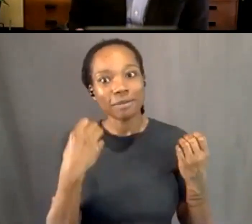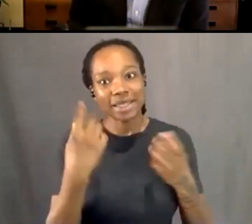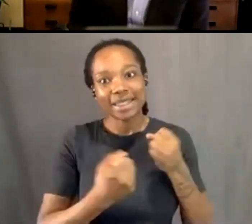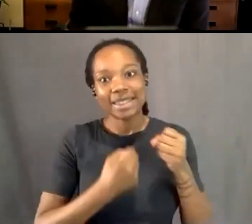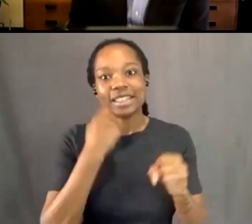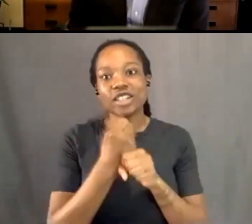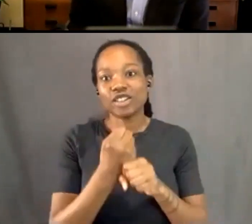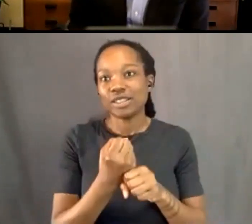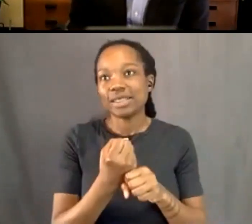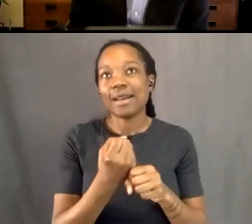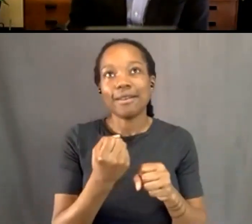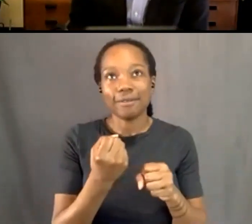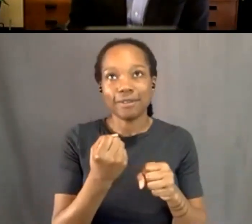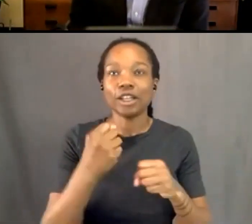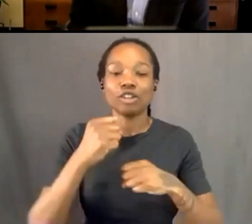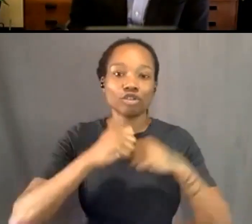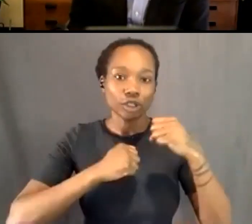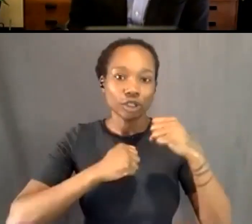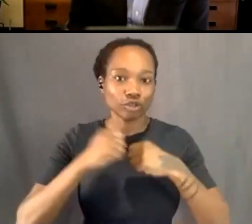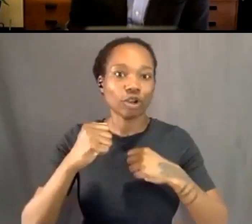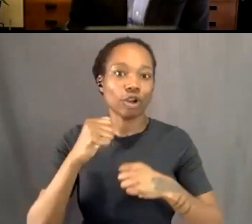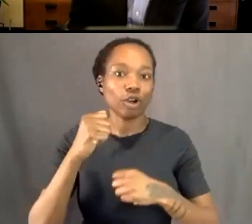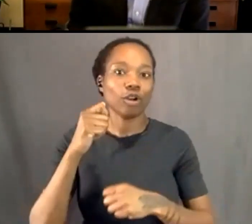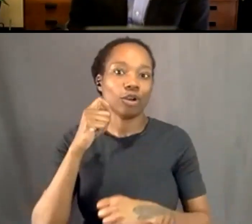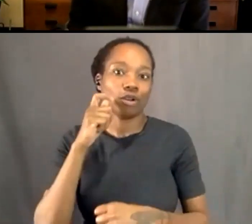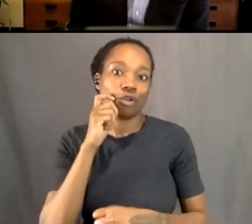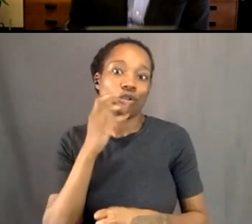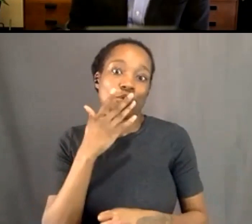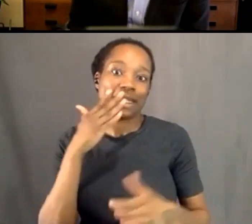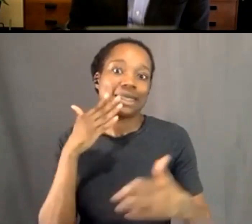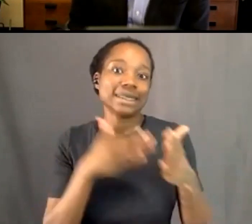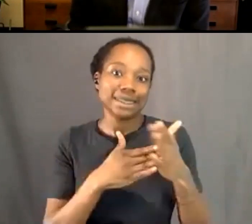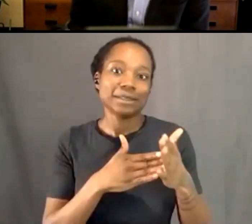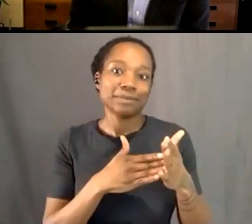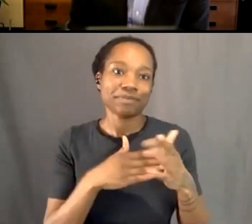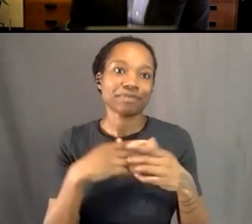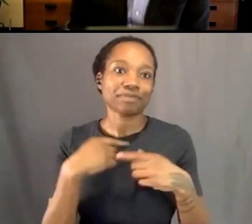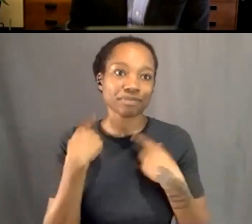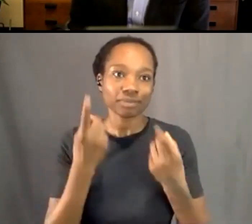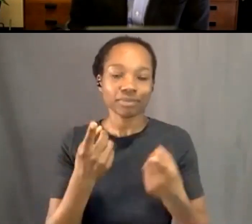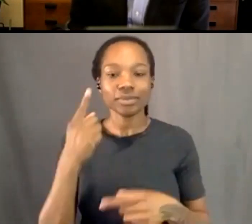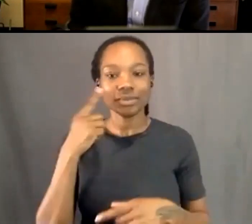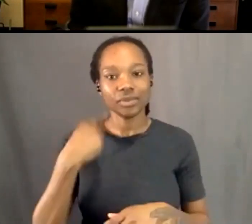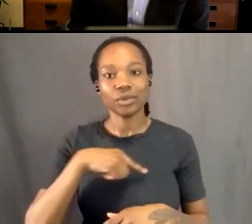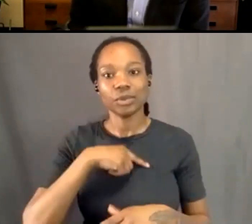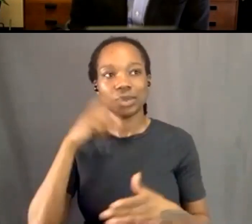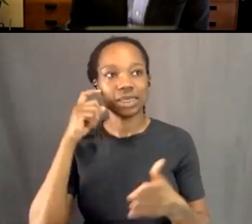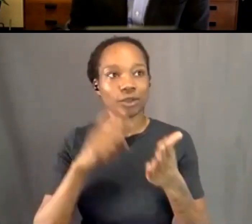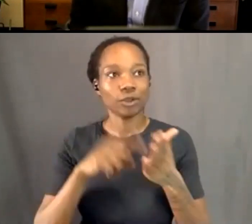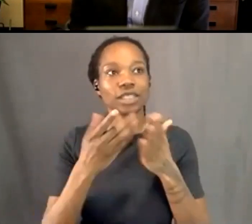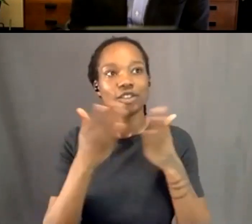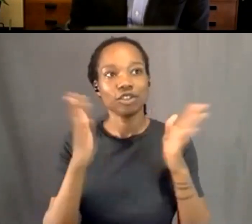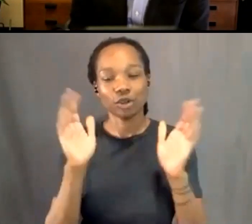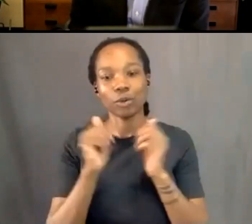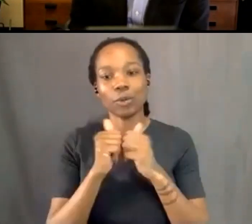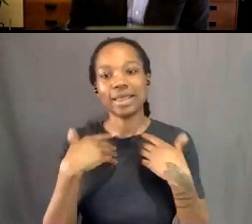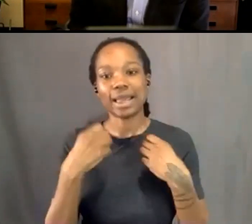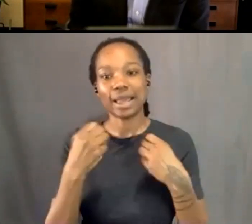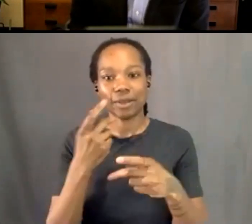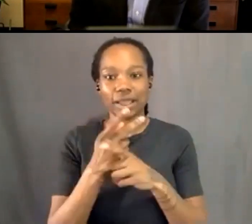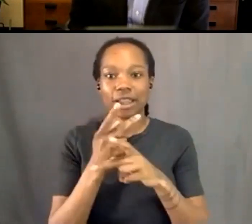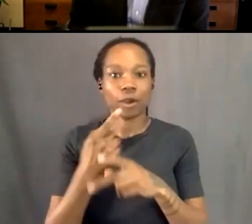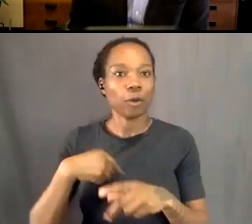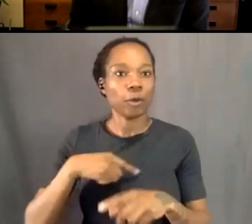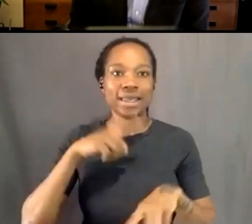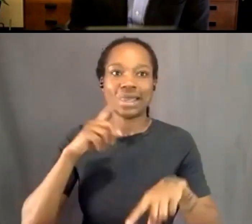again, a structural component to racism. And I think it's something that we see in healthcare in general. And we're not going to fix that